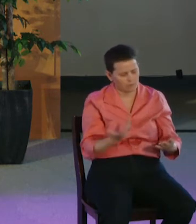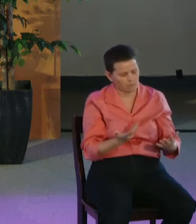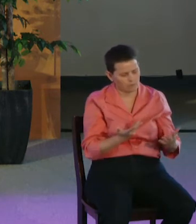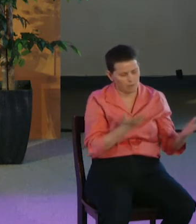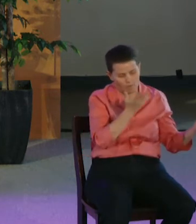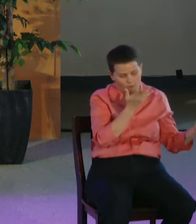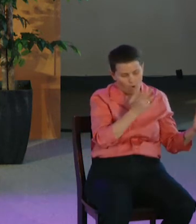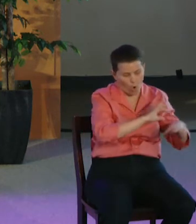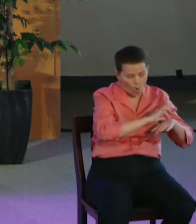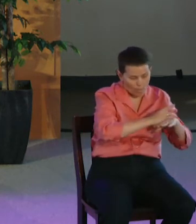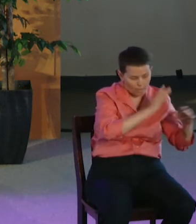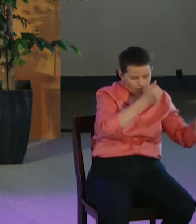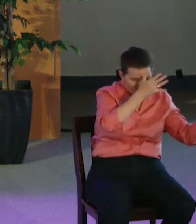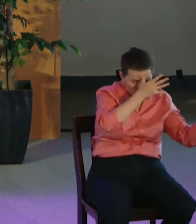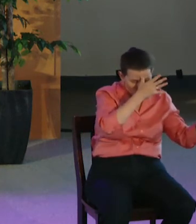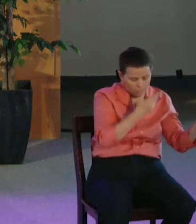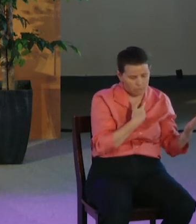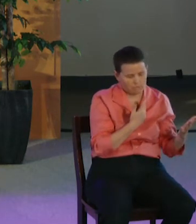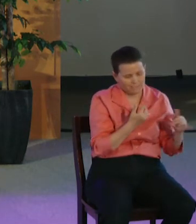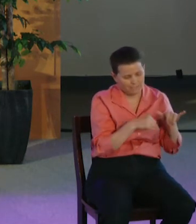whether our earthly fathers have already passed on,